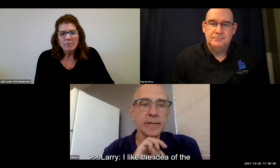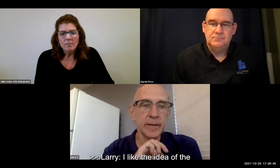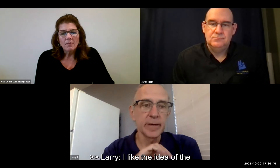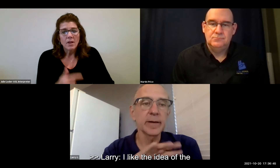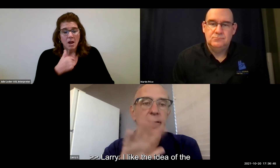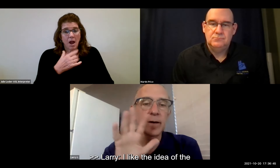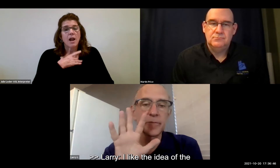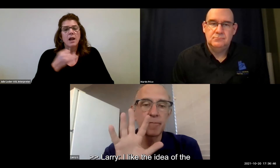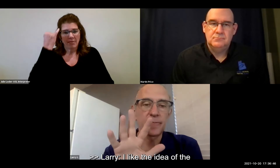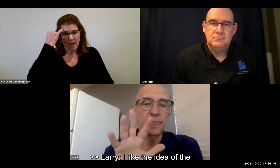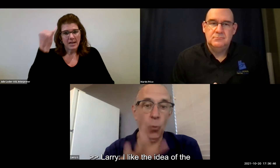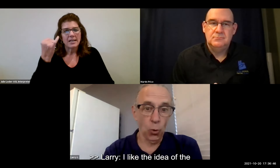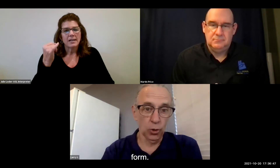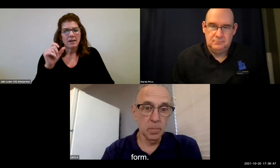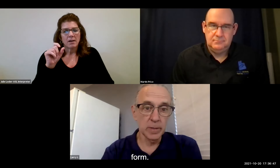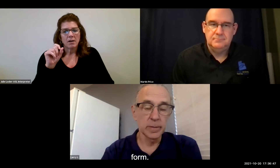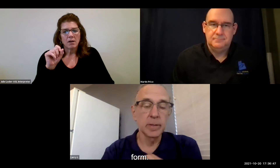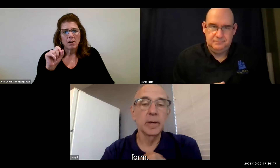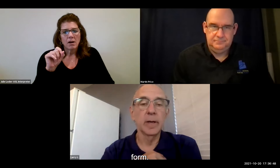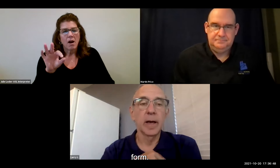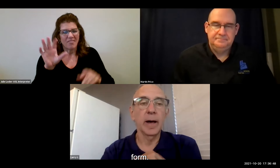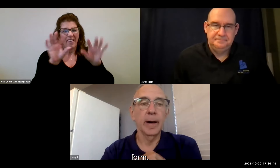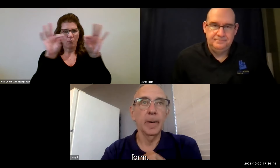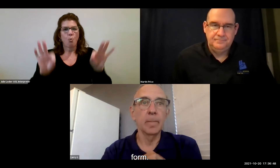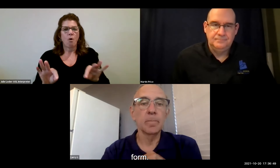I like the idea of the form